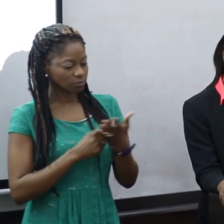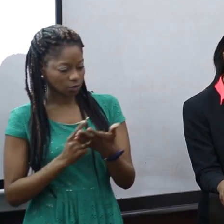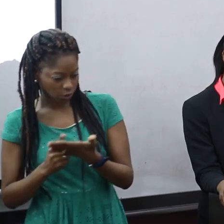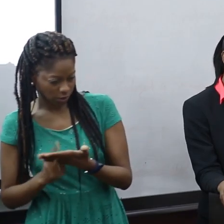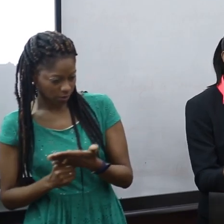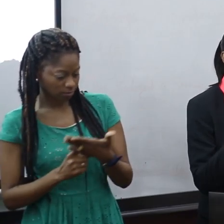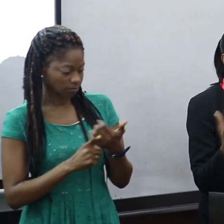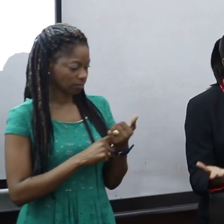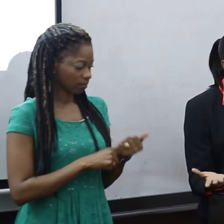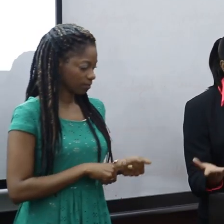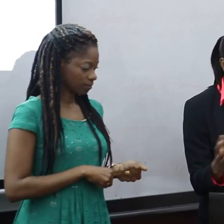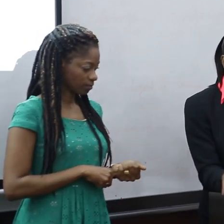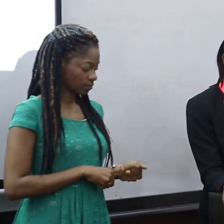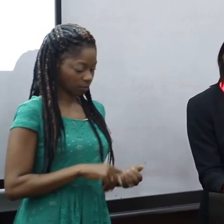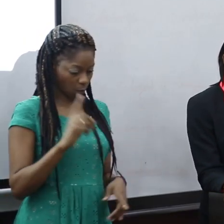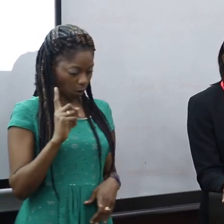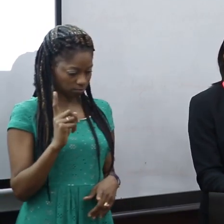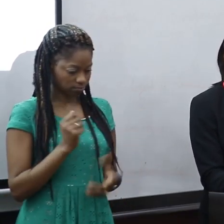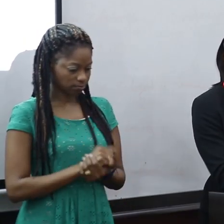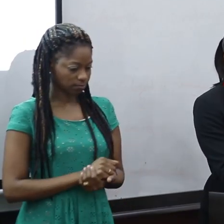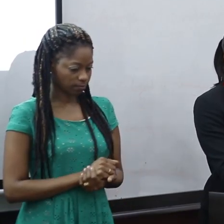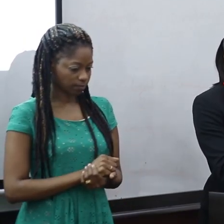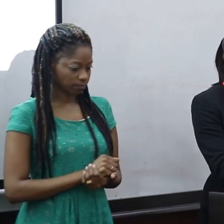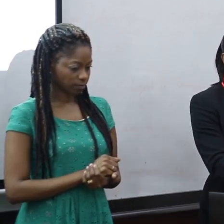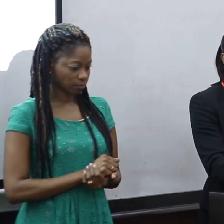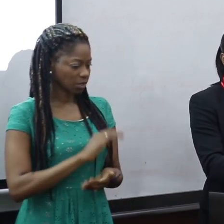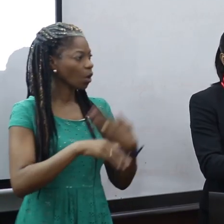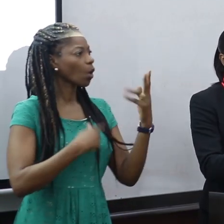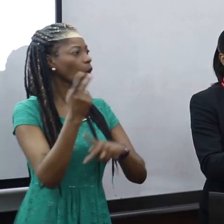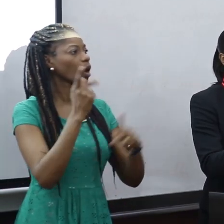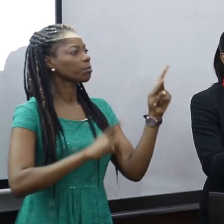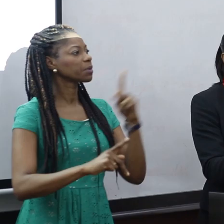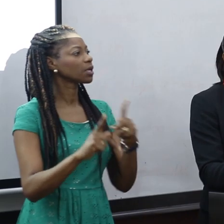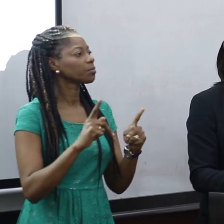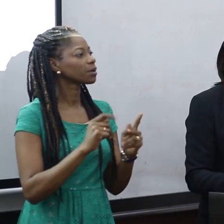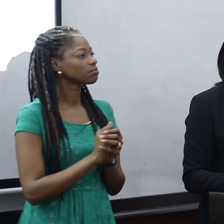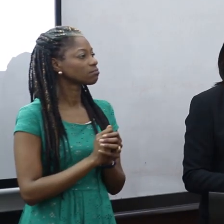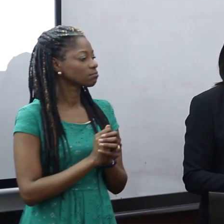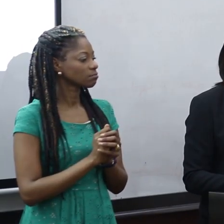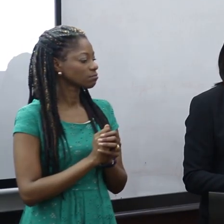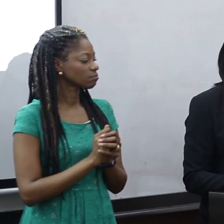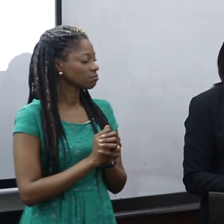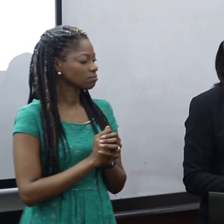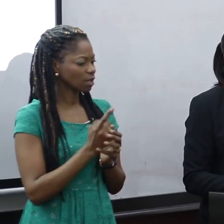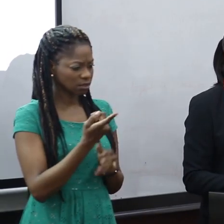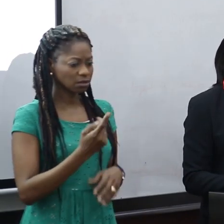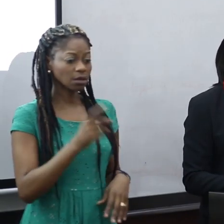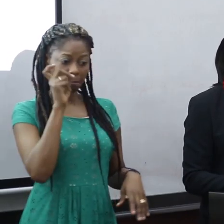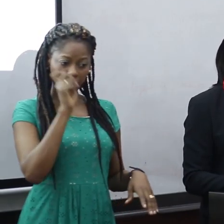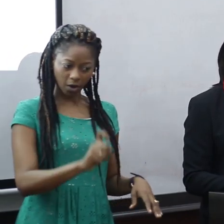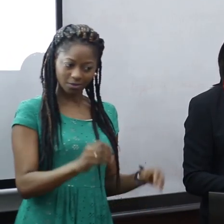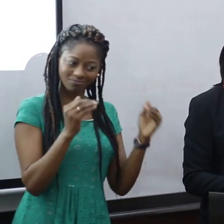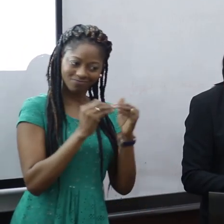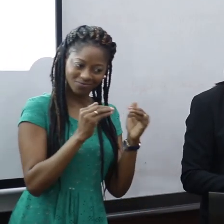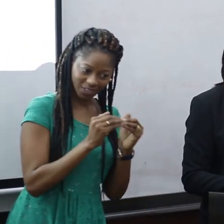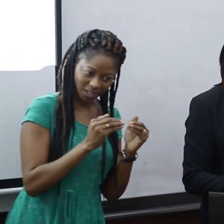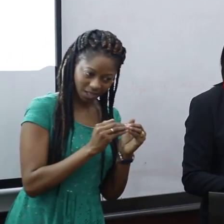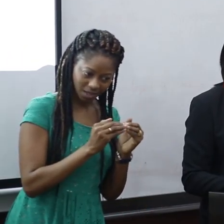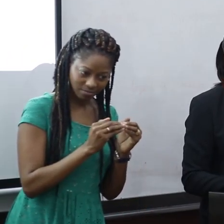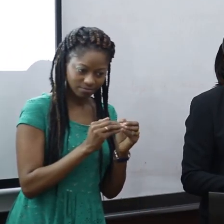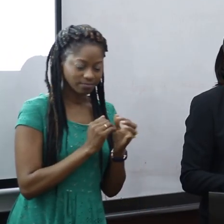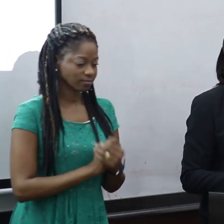dualistic. On the one hand, all persons are seen as deserving the right to dignity and equality like